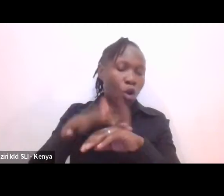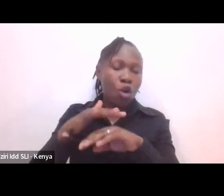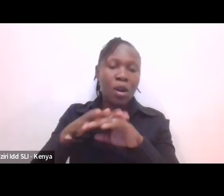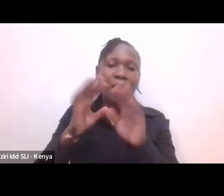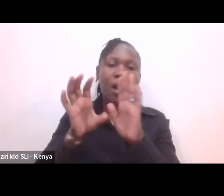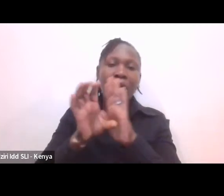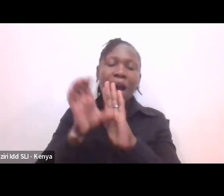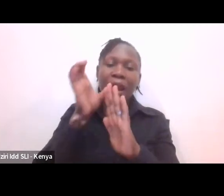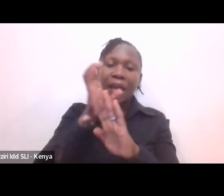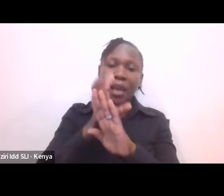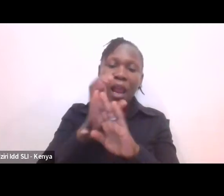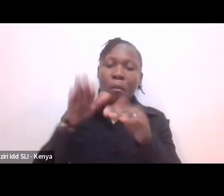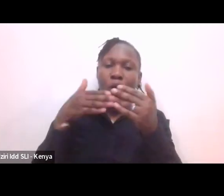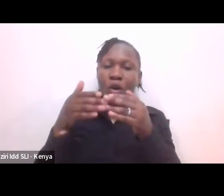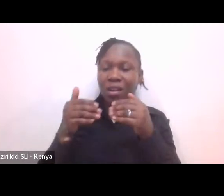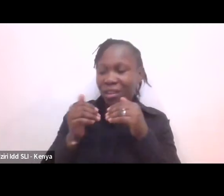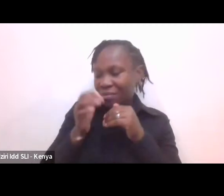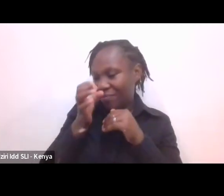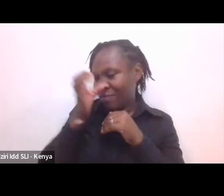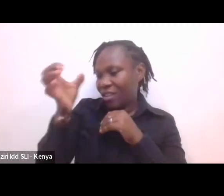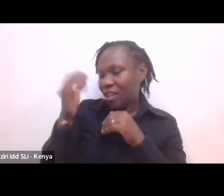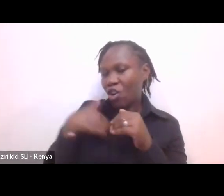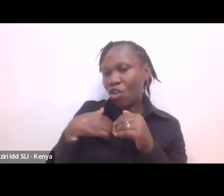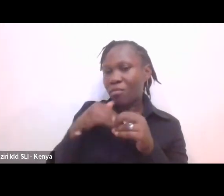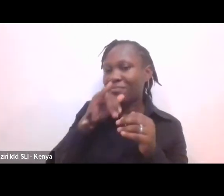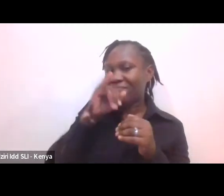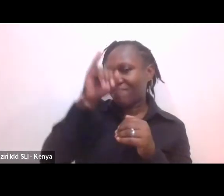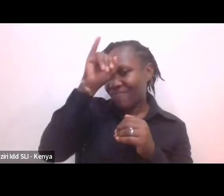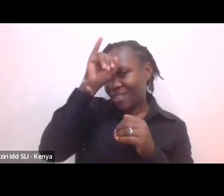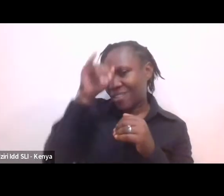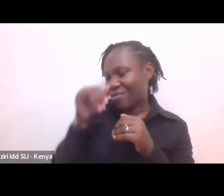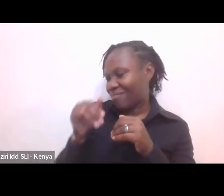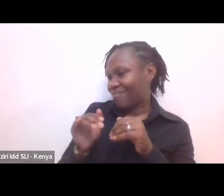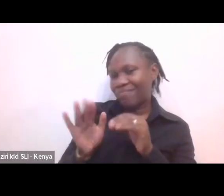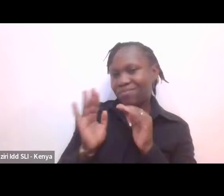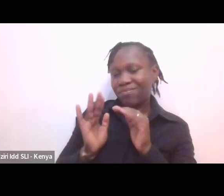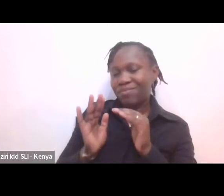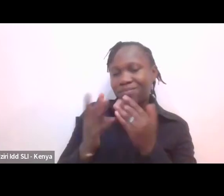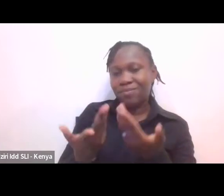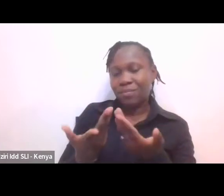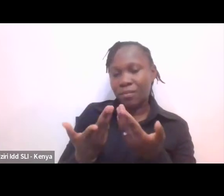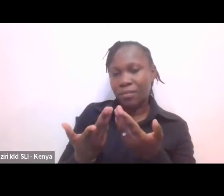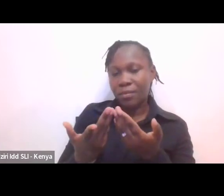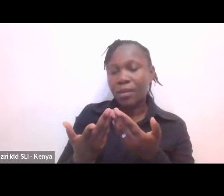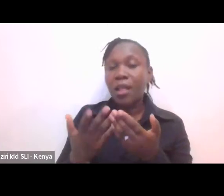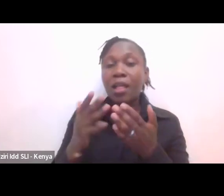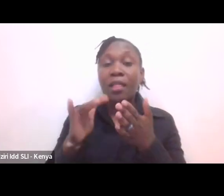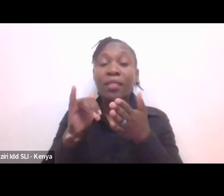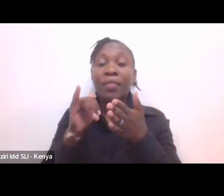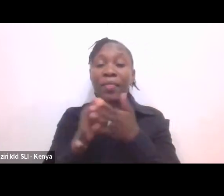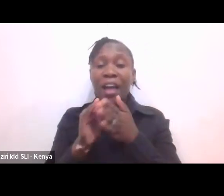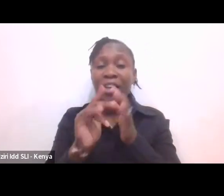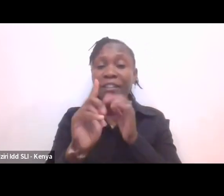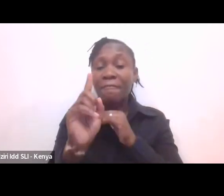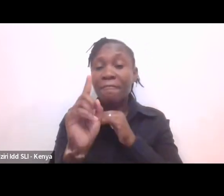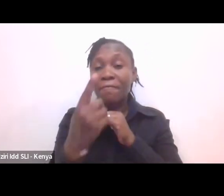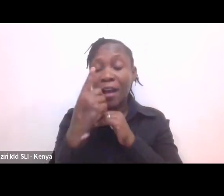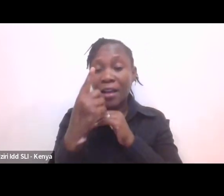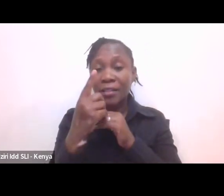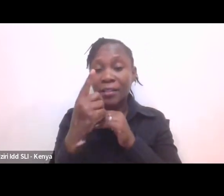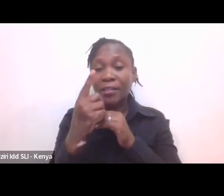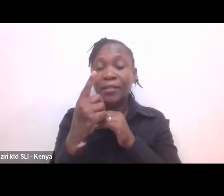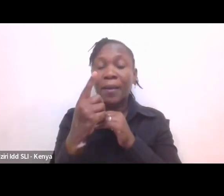abandoning me is simply no use. The absolute first core of my